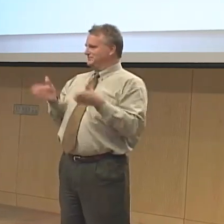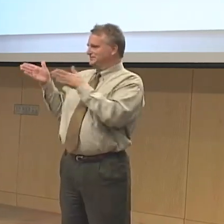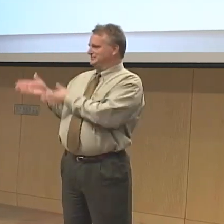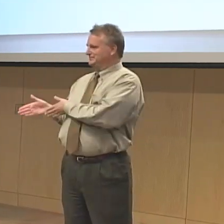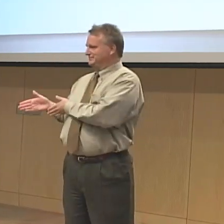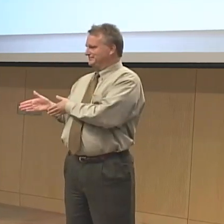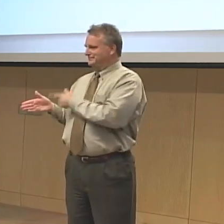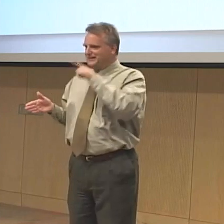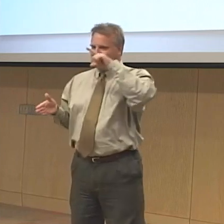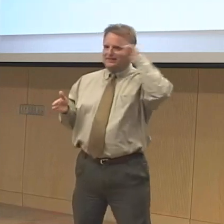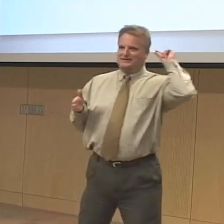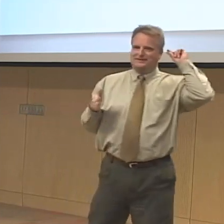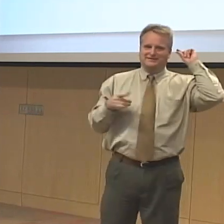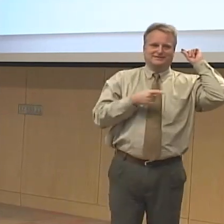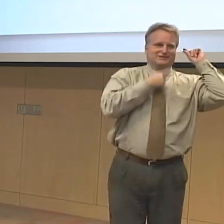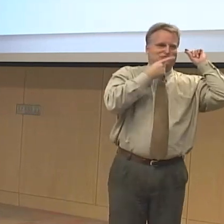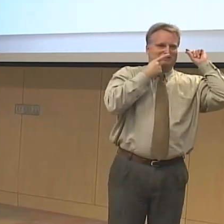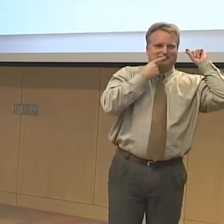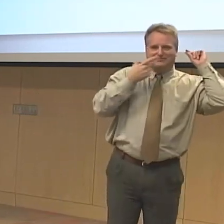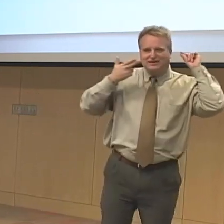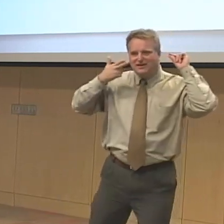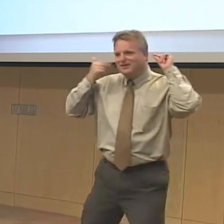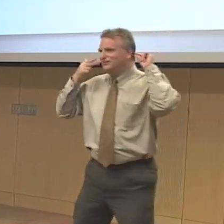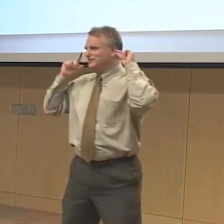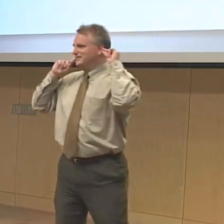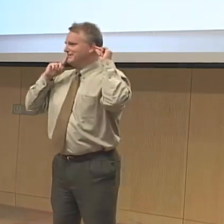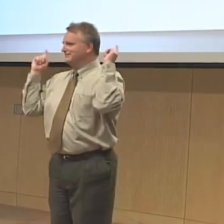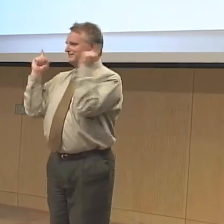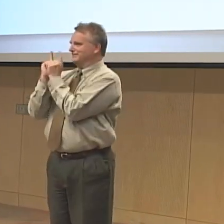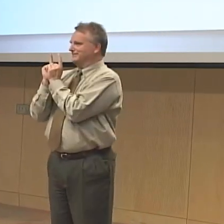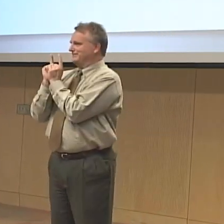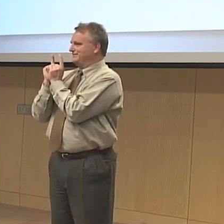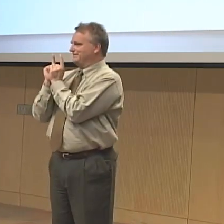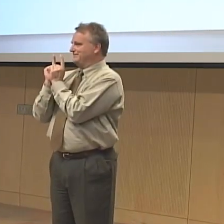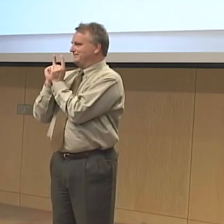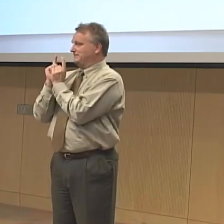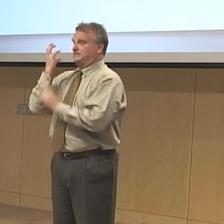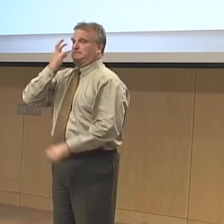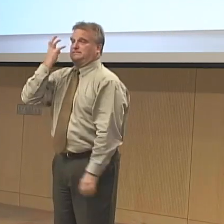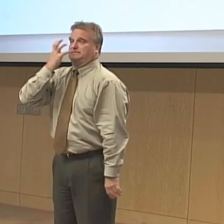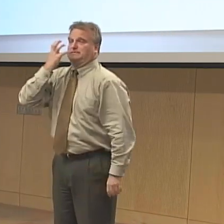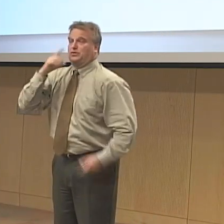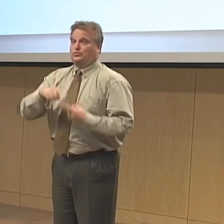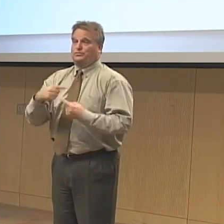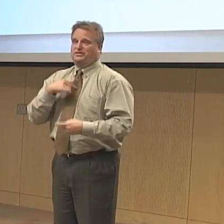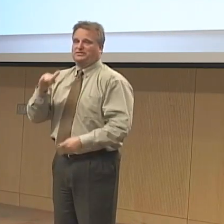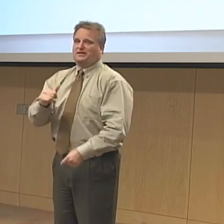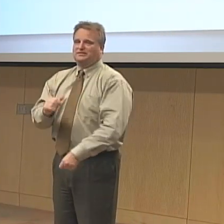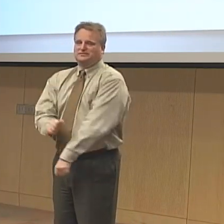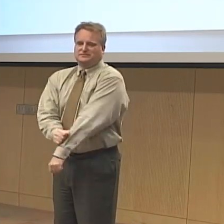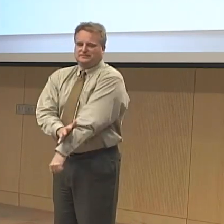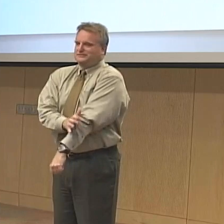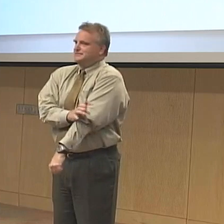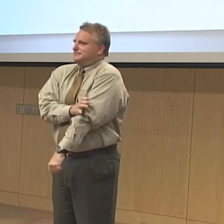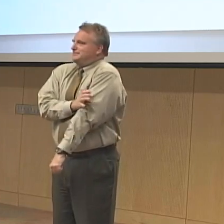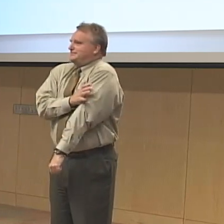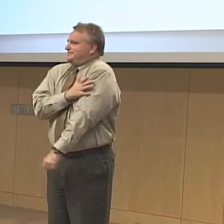person. We had Thomas Gallaudet and Laurent Clerc come together. And for me, that's a very